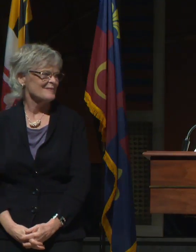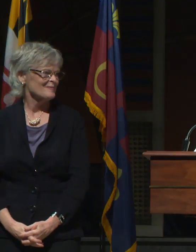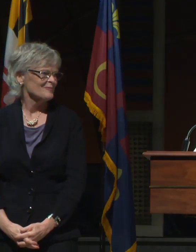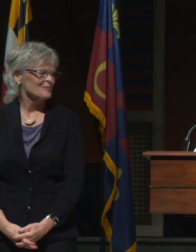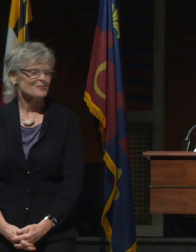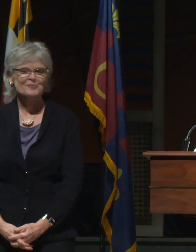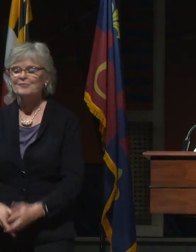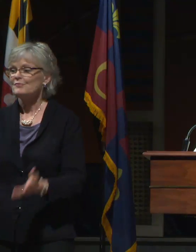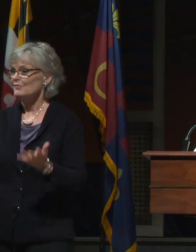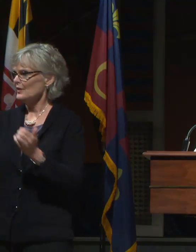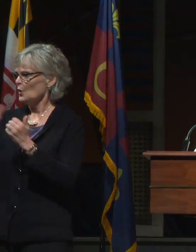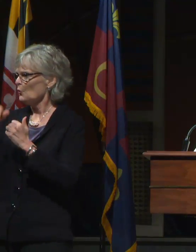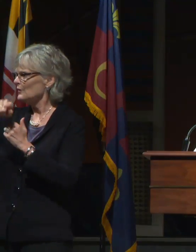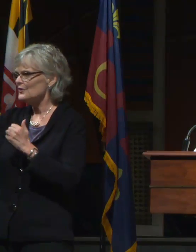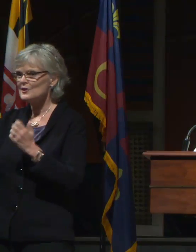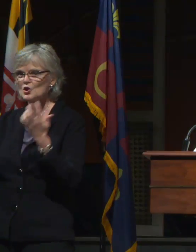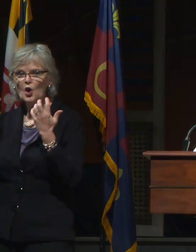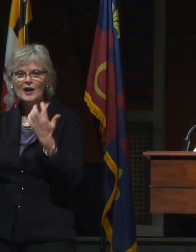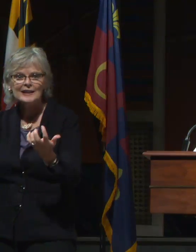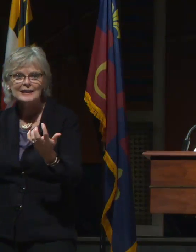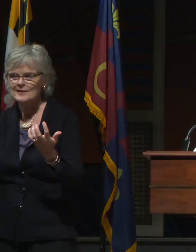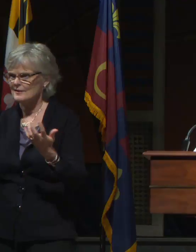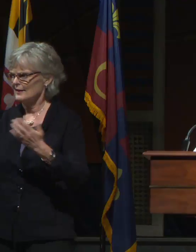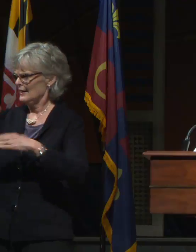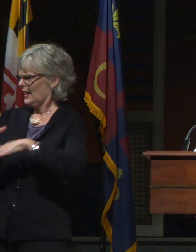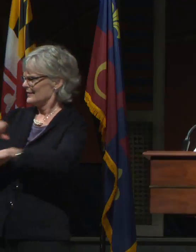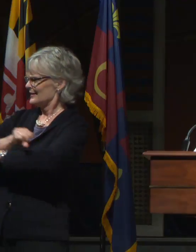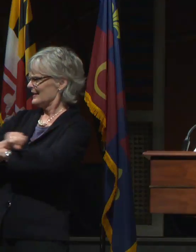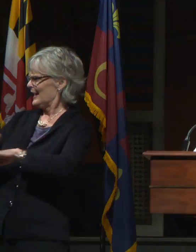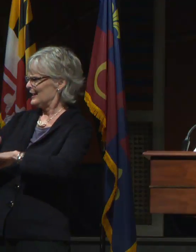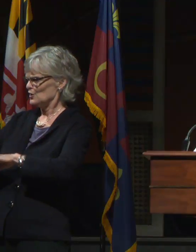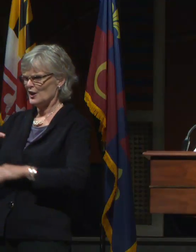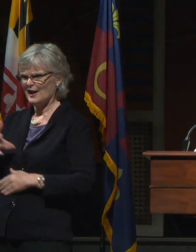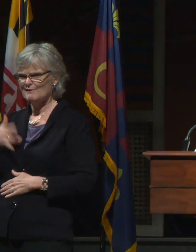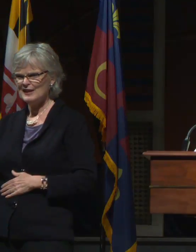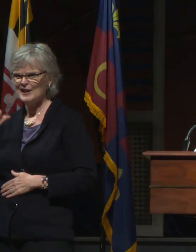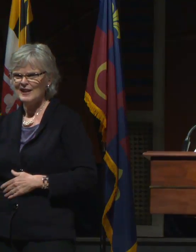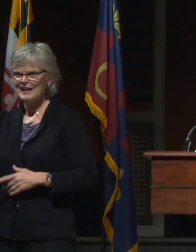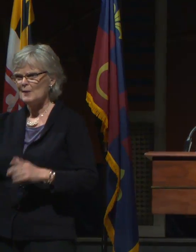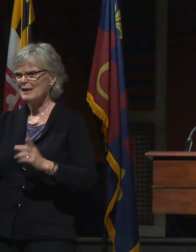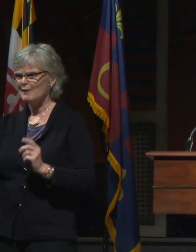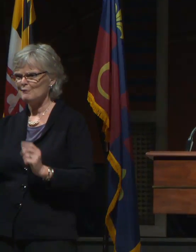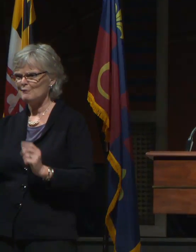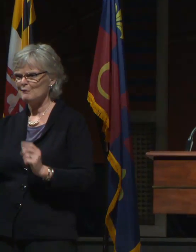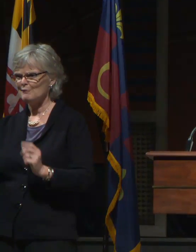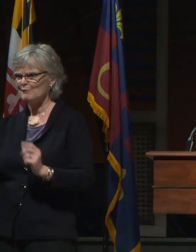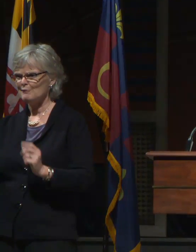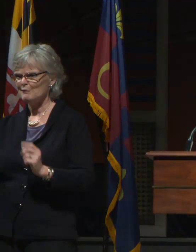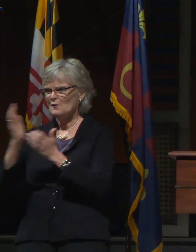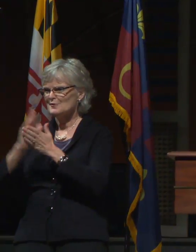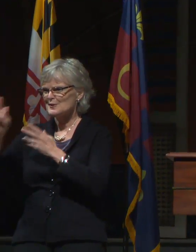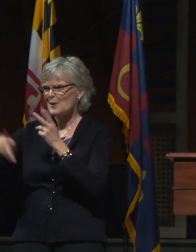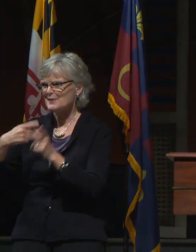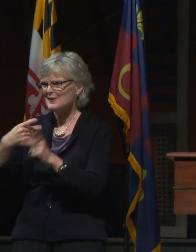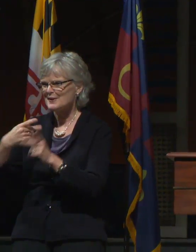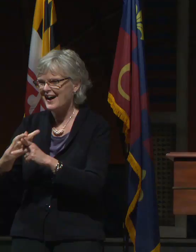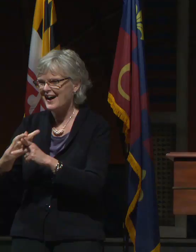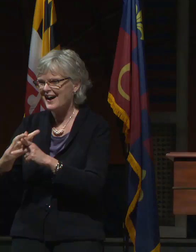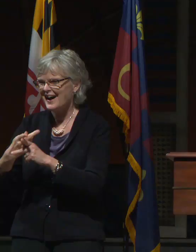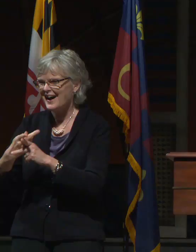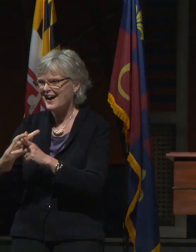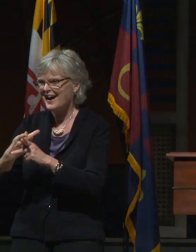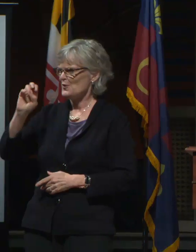You know what? With this audience and being on stage, I think I'm going to have to do a song and a dance. I rarely